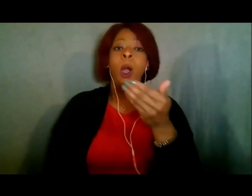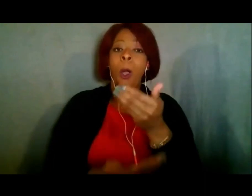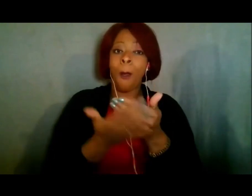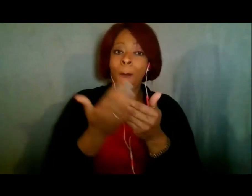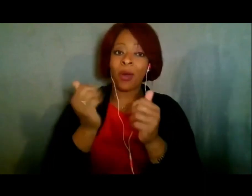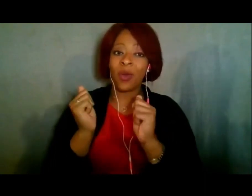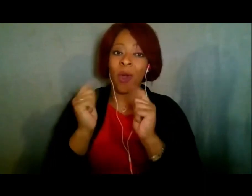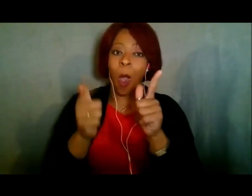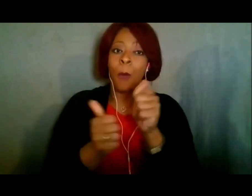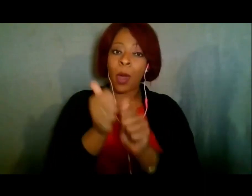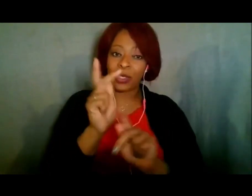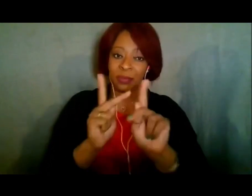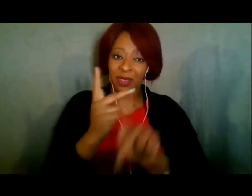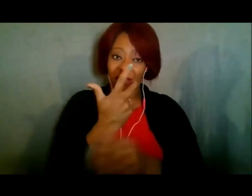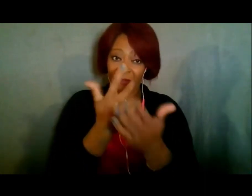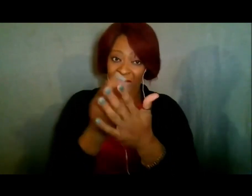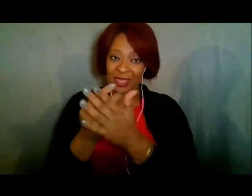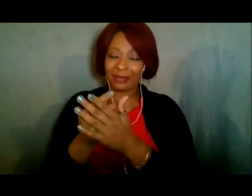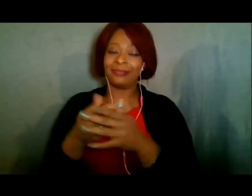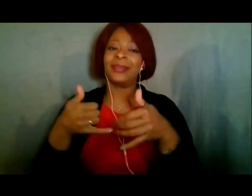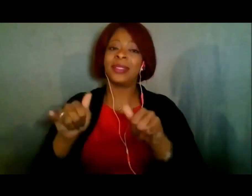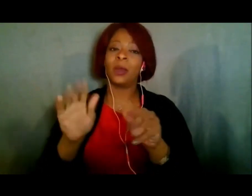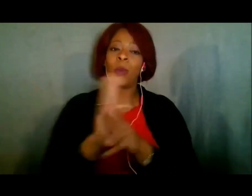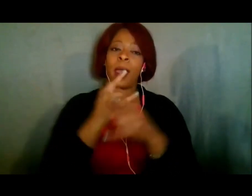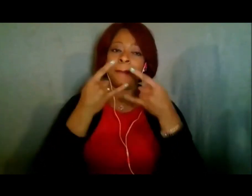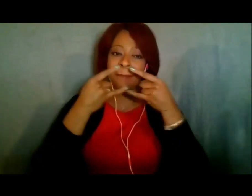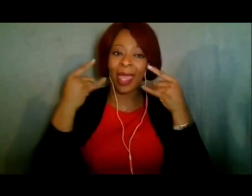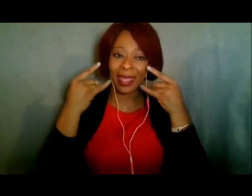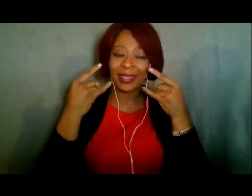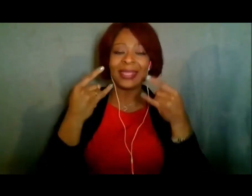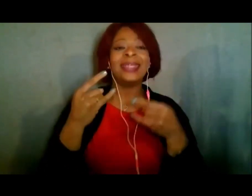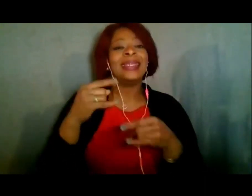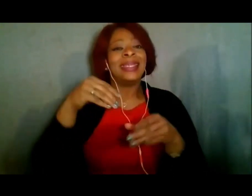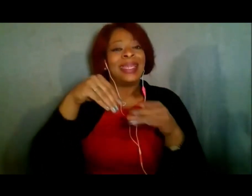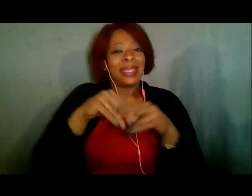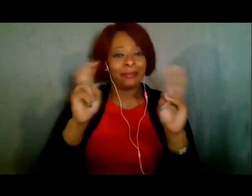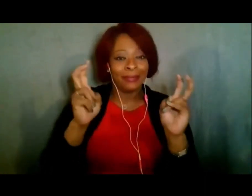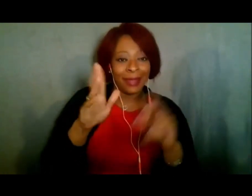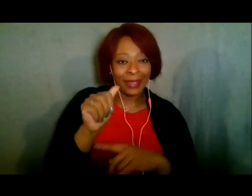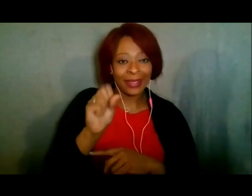everyone, we still need to be wearing those masks in case you are a carrier.